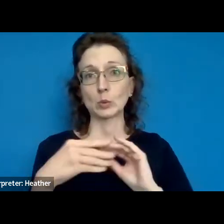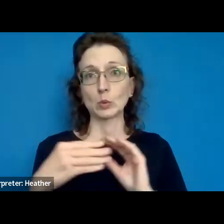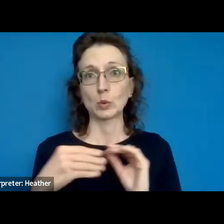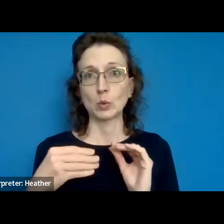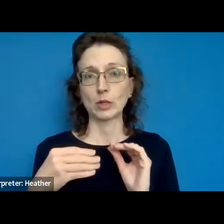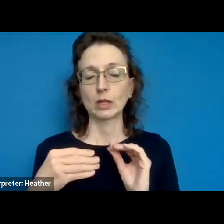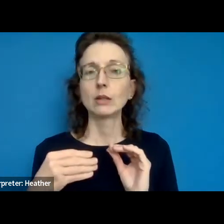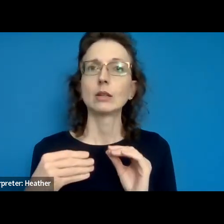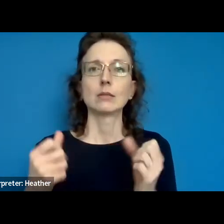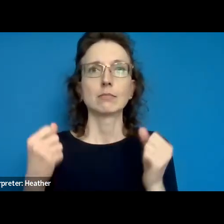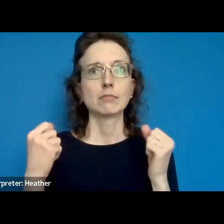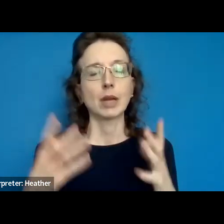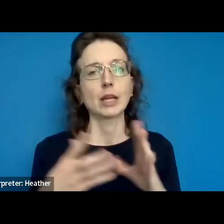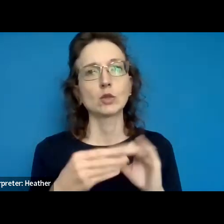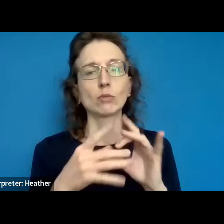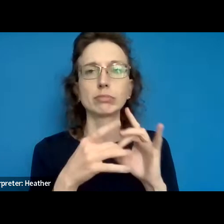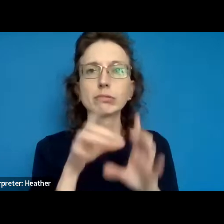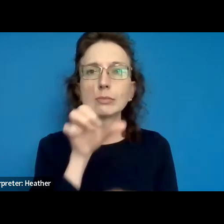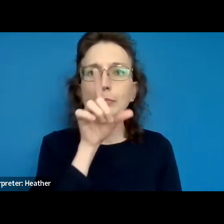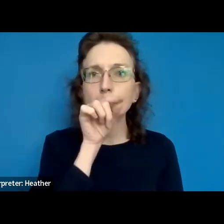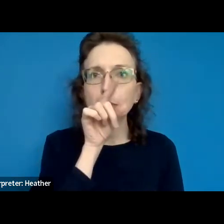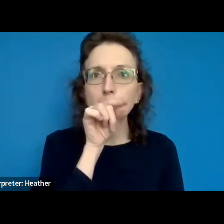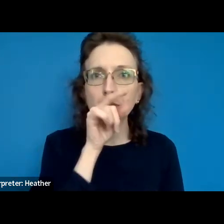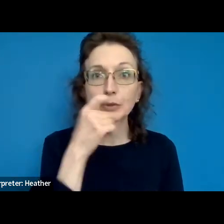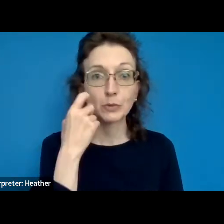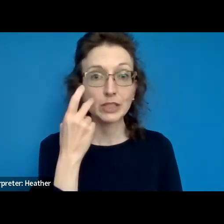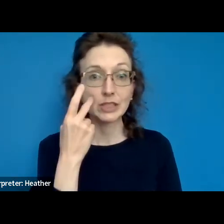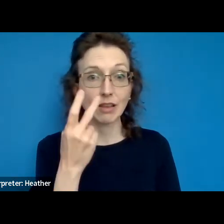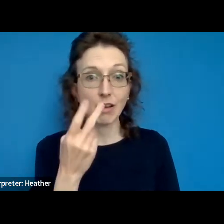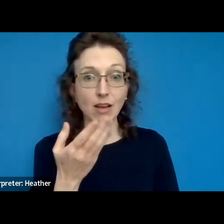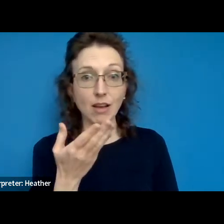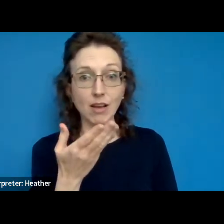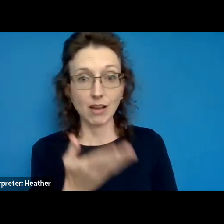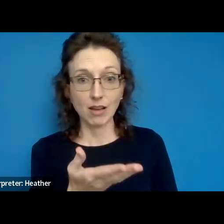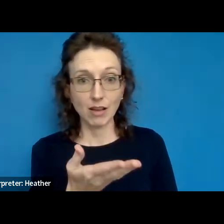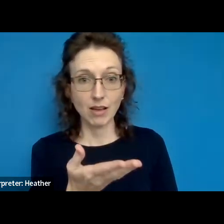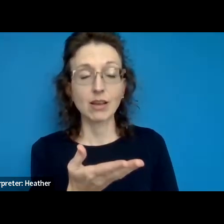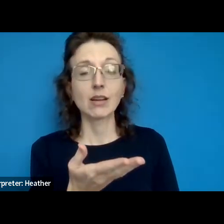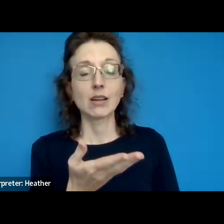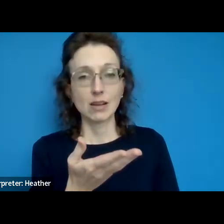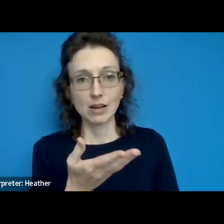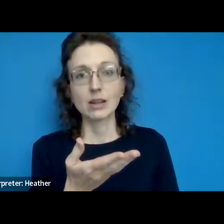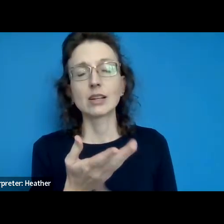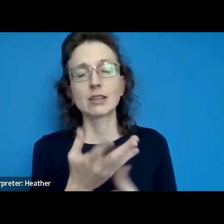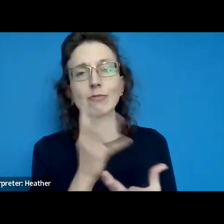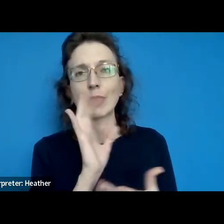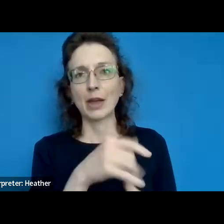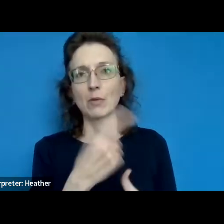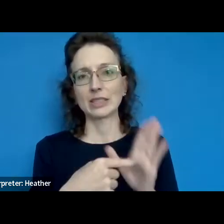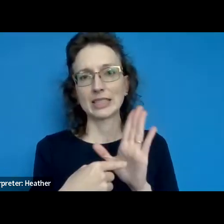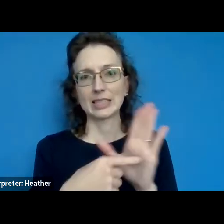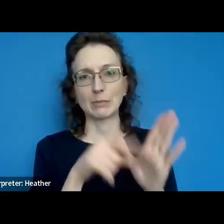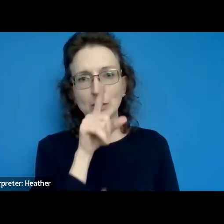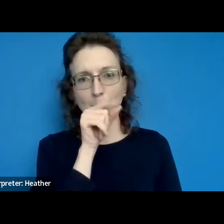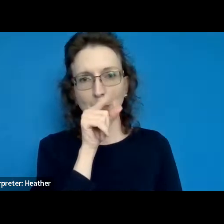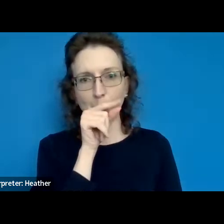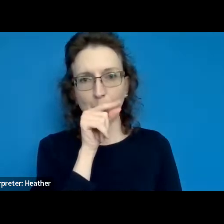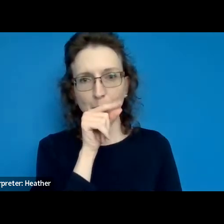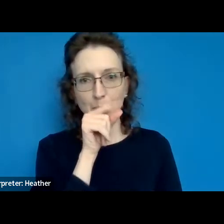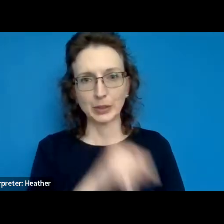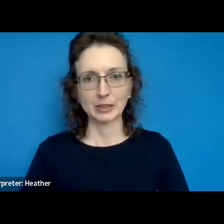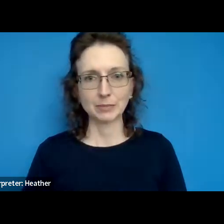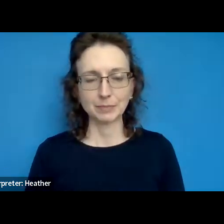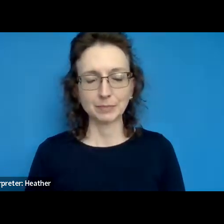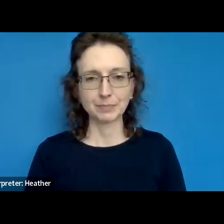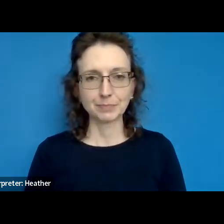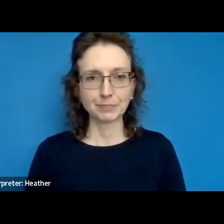lot of stories about birds, and the one that you just saw was the symbol for those birds. I'll show you